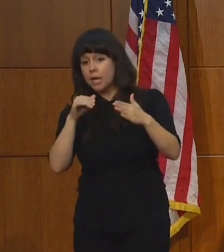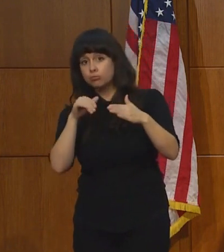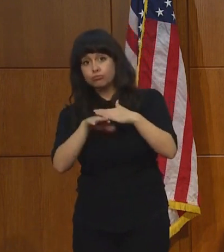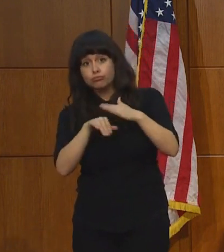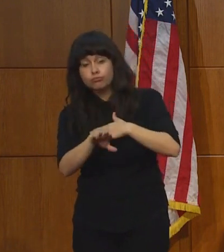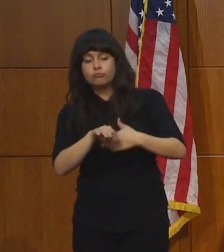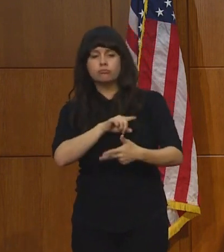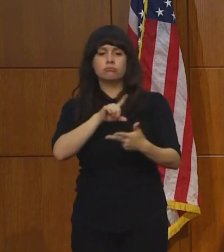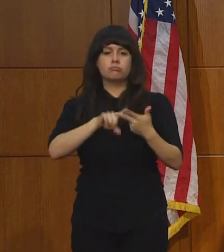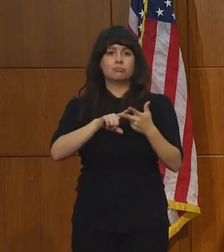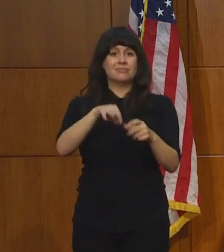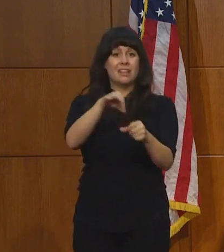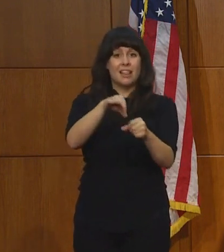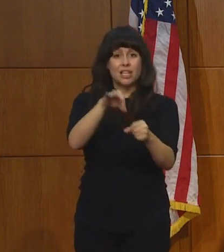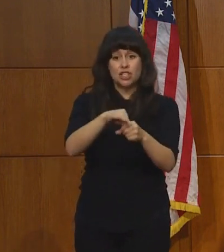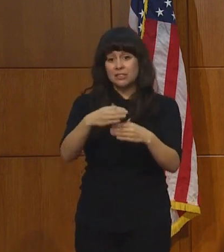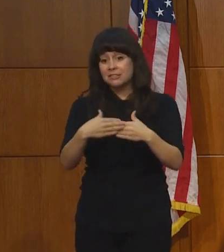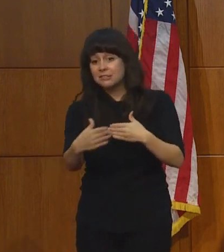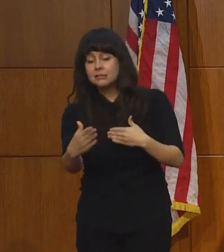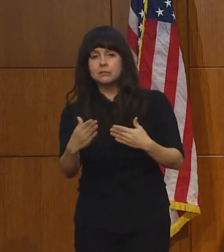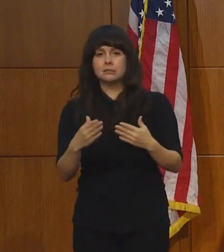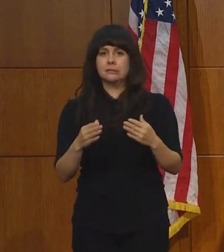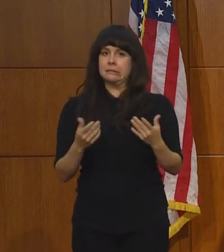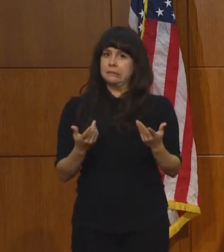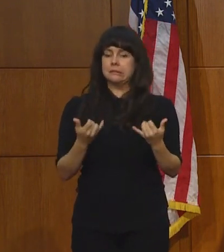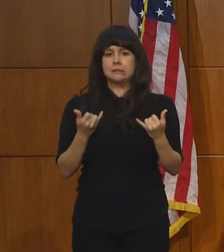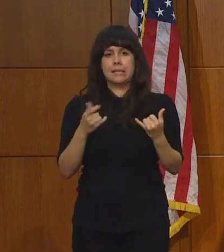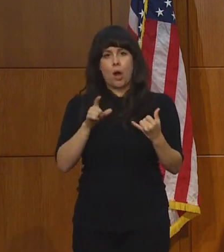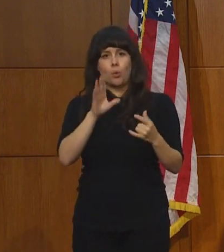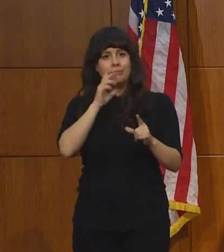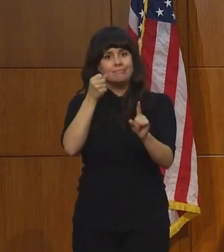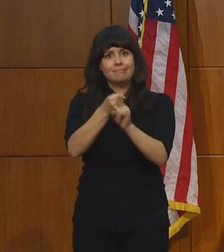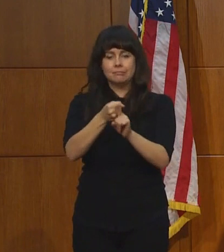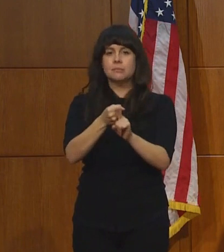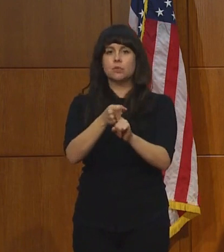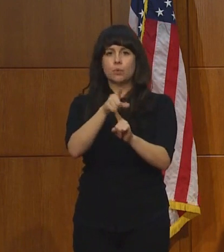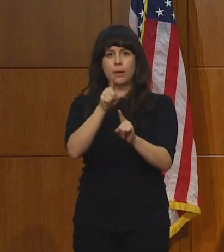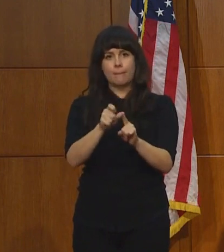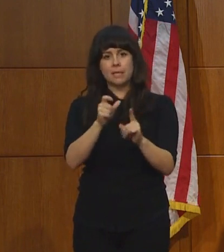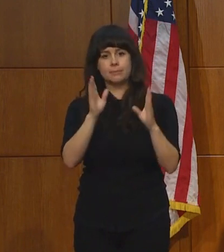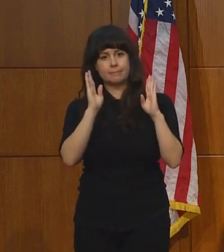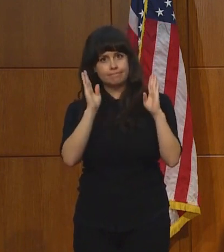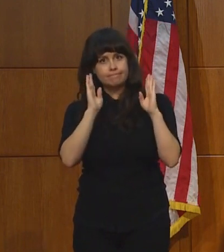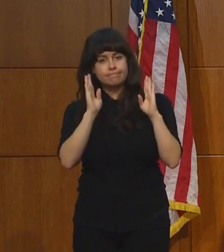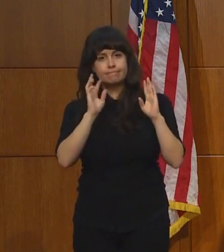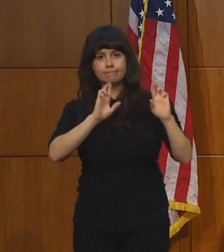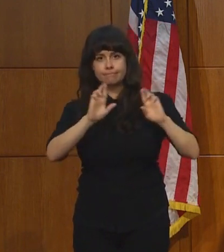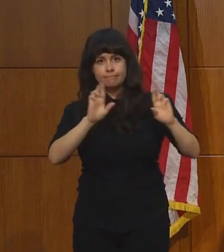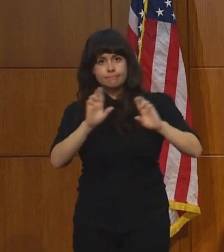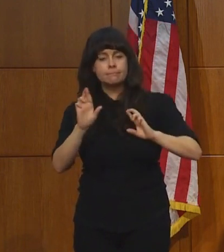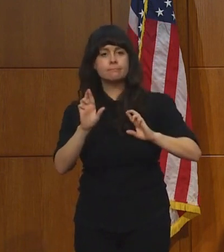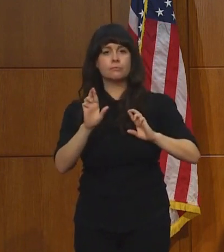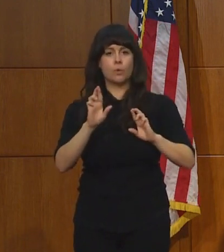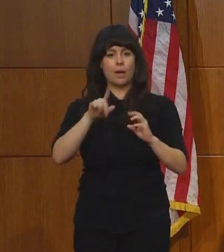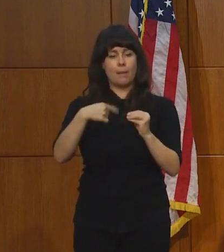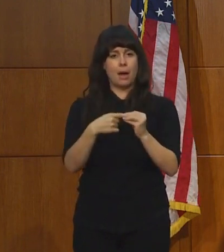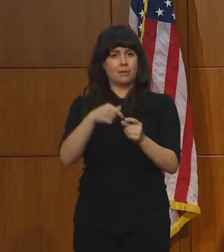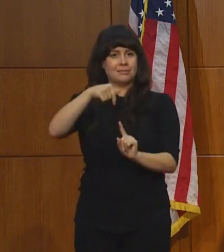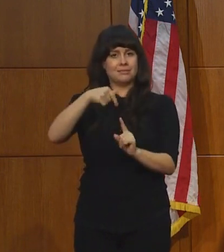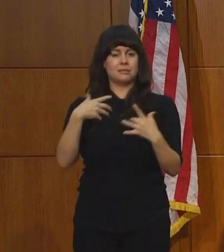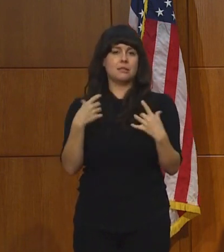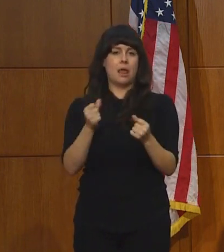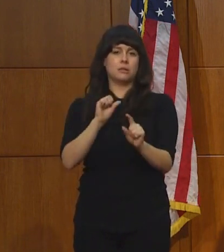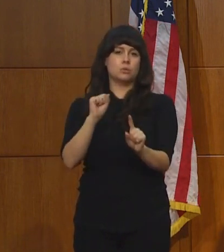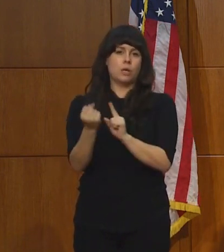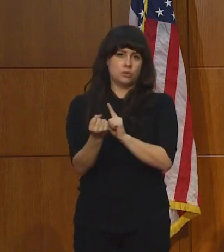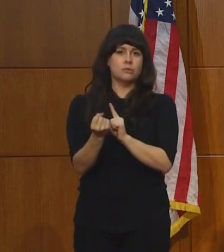this for the long haul. So we all need to be clear-eyed about what our health situation is and